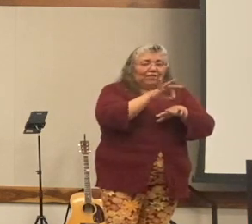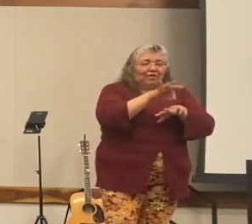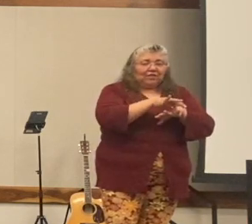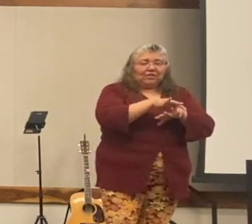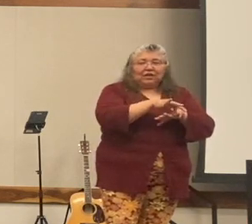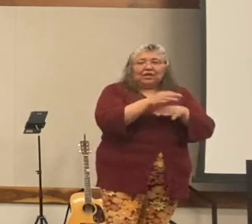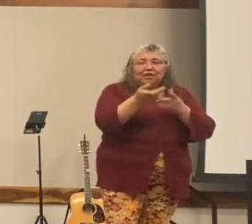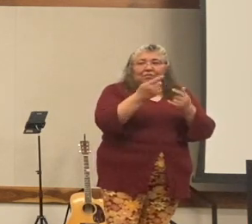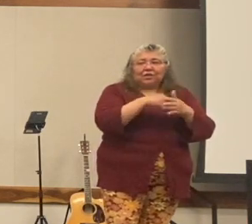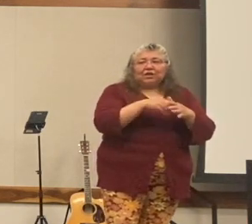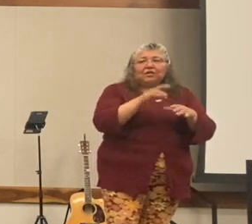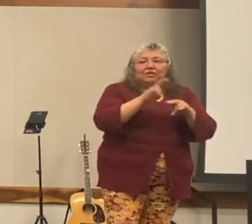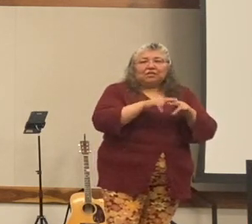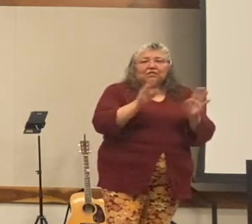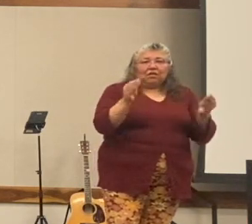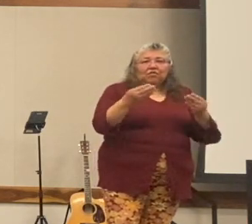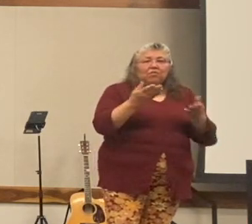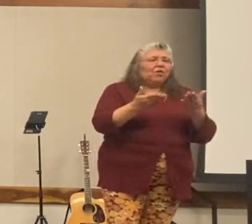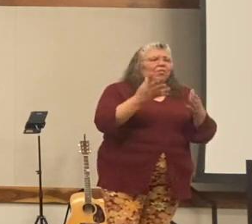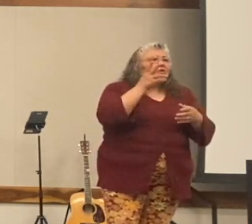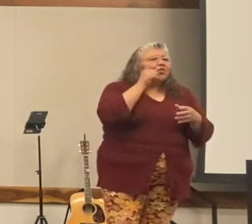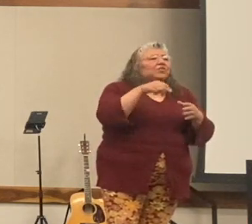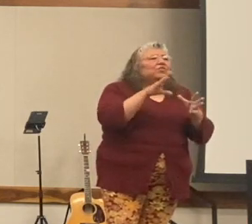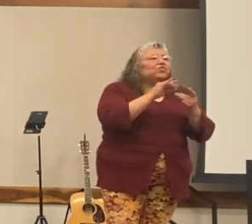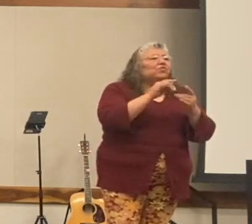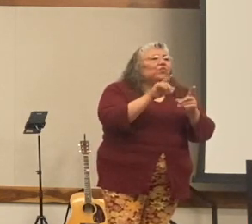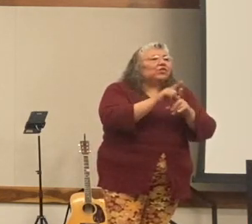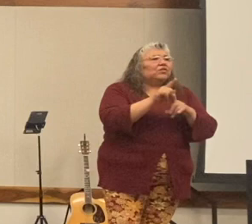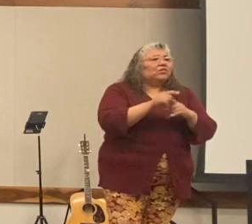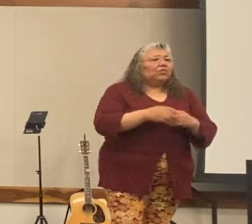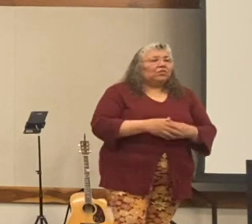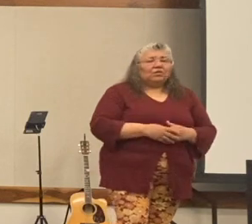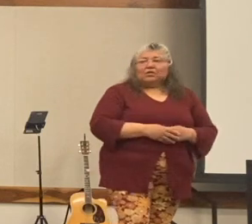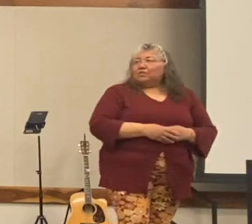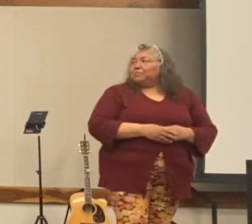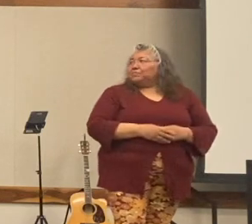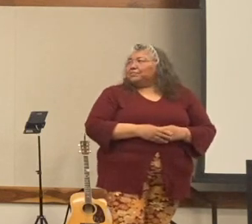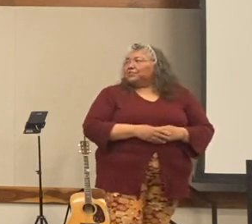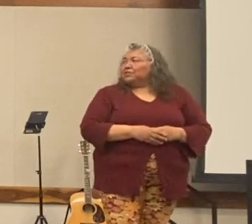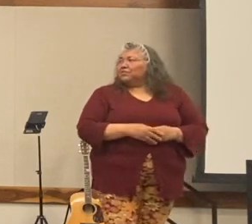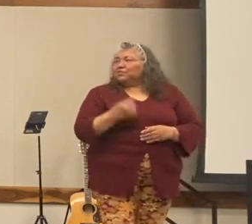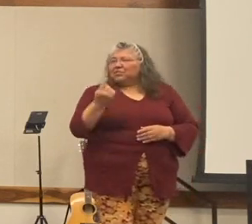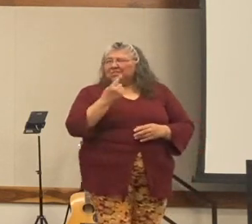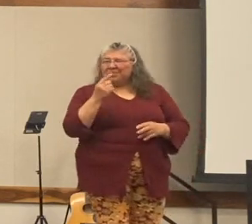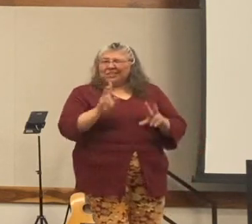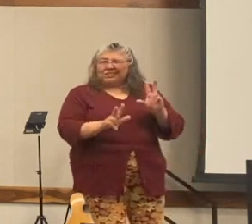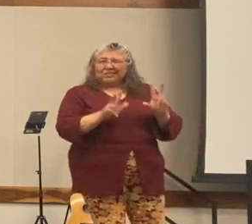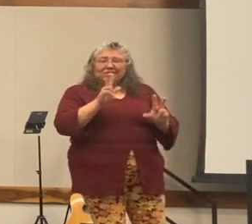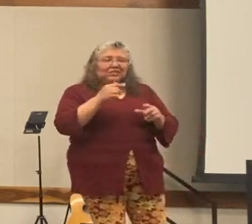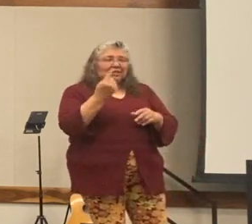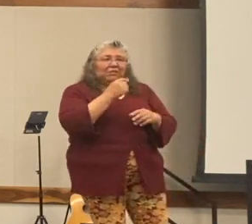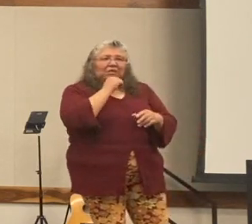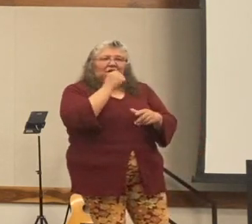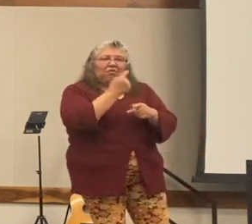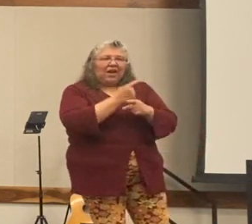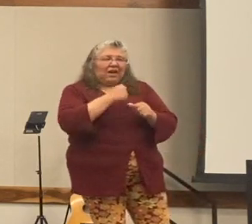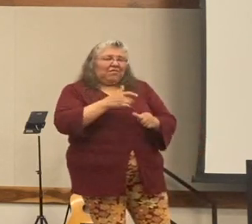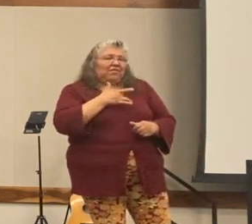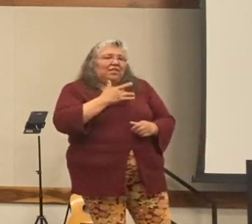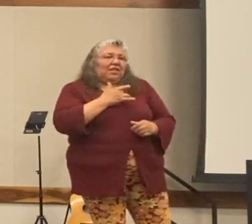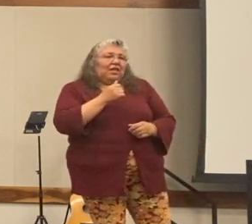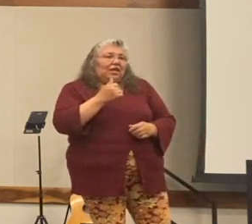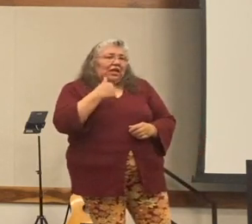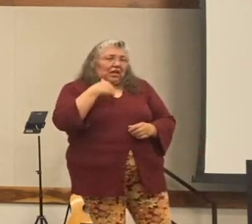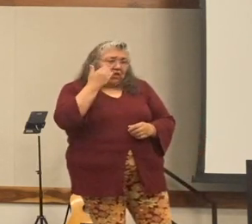my office. You guys probably heard this story too. There was something off. There was something not right, and I could feel it, and I knew